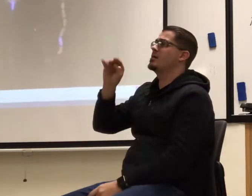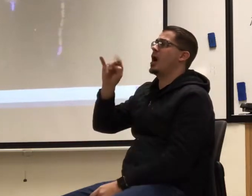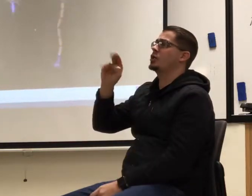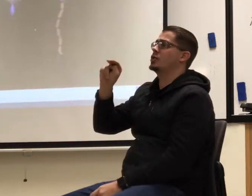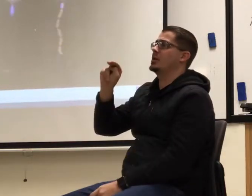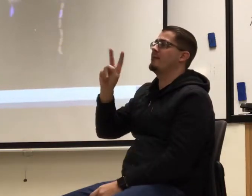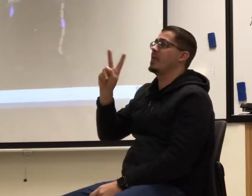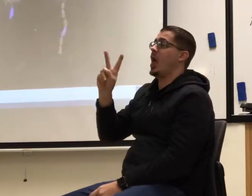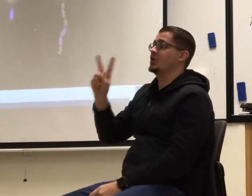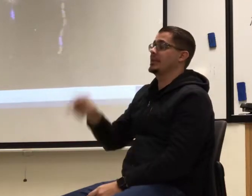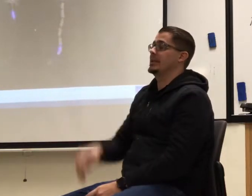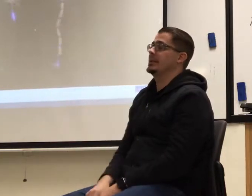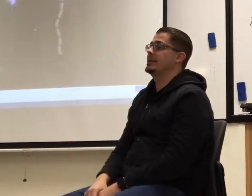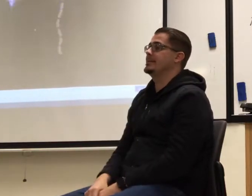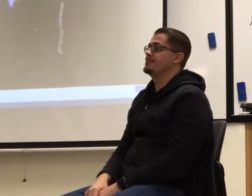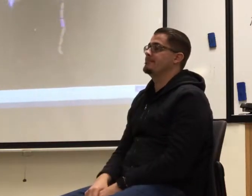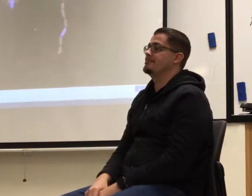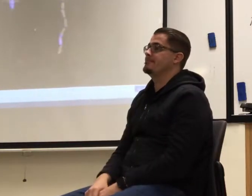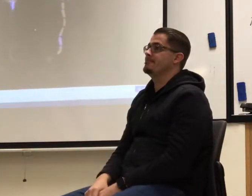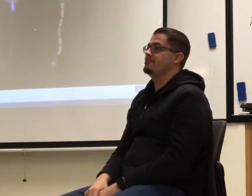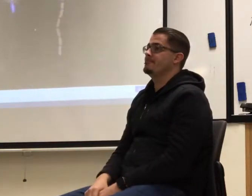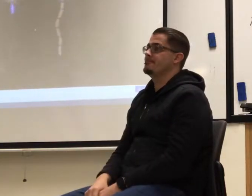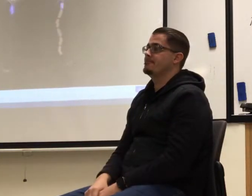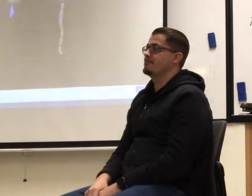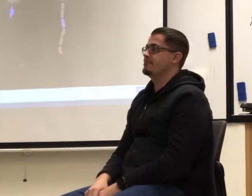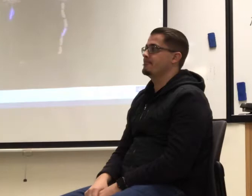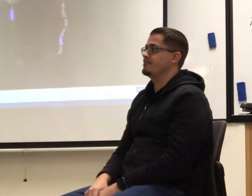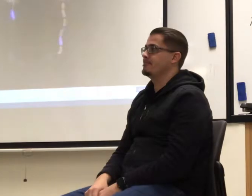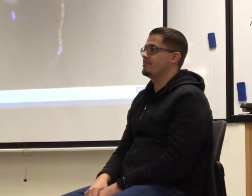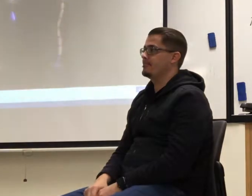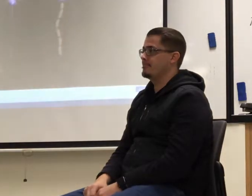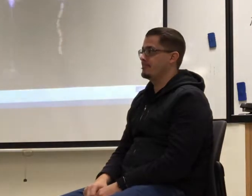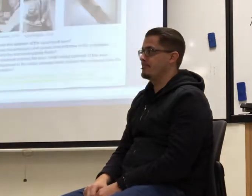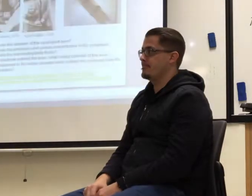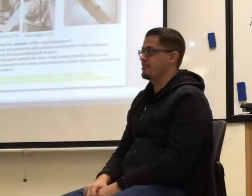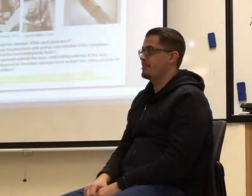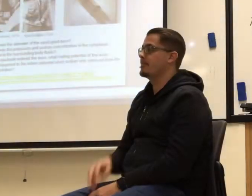we listed for you there.